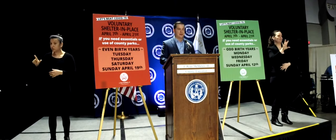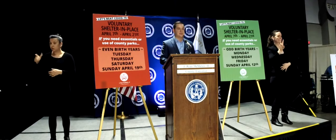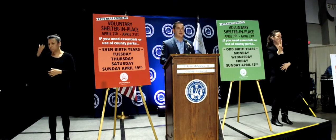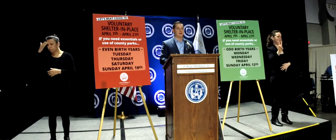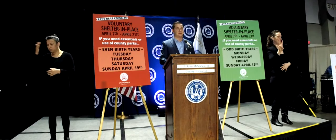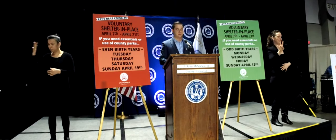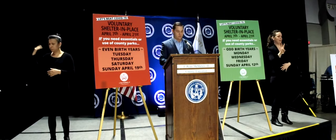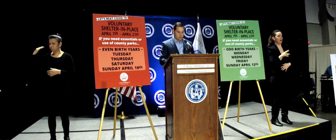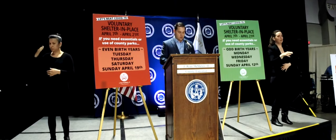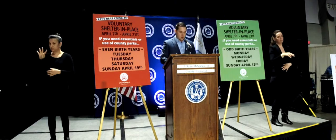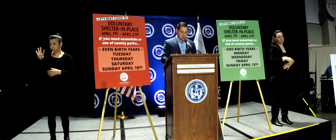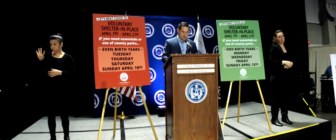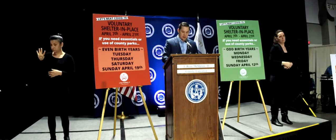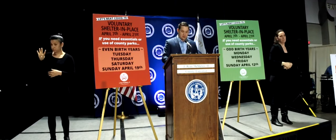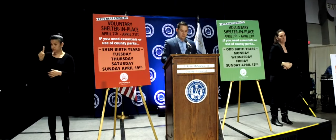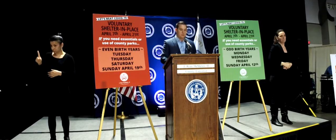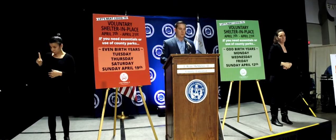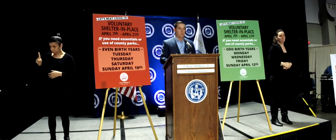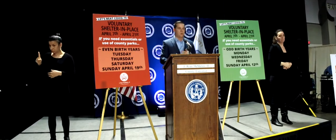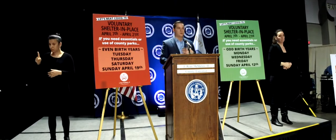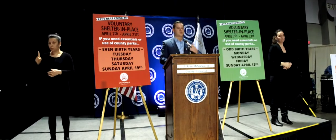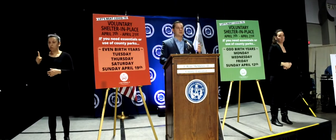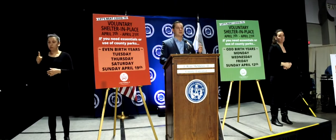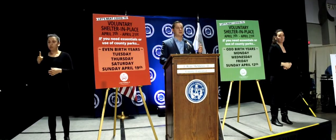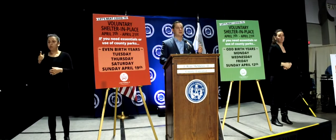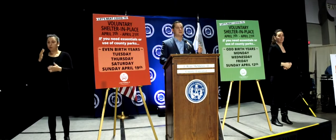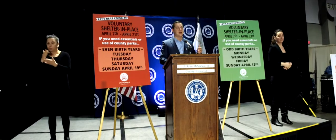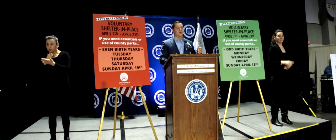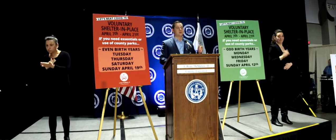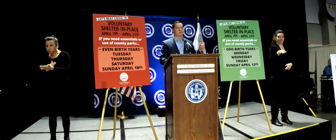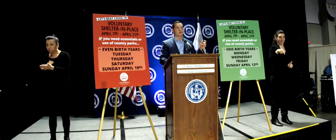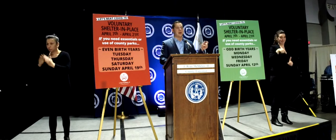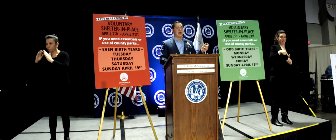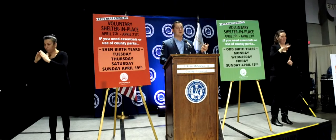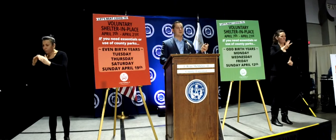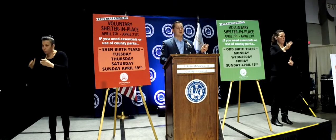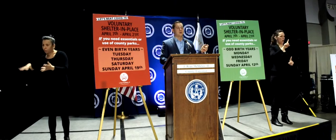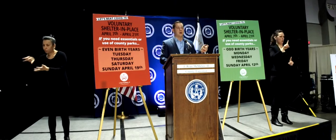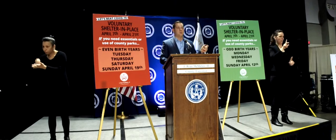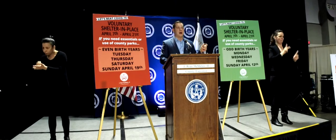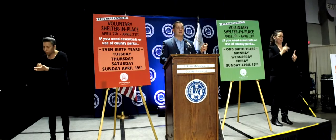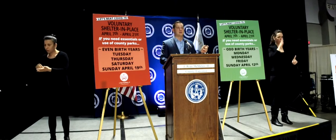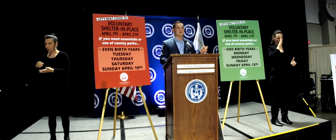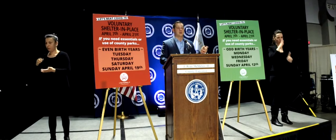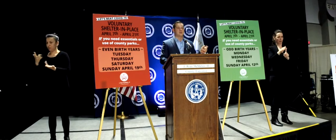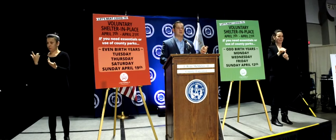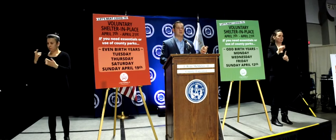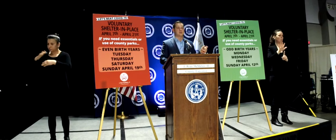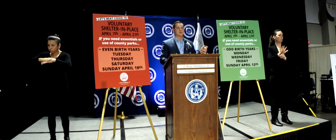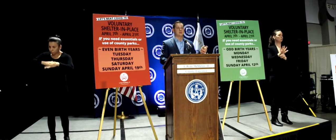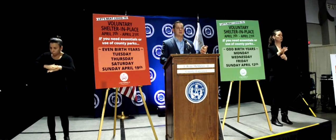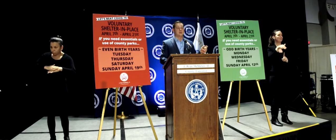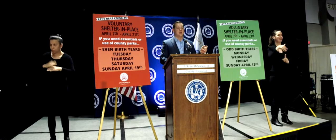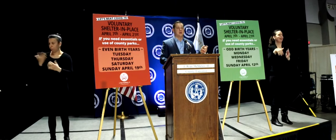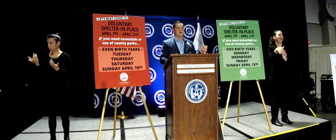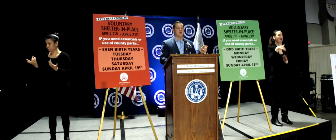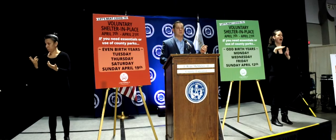household contacts. Again, what we're seeing is that once we have positive